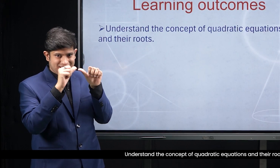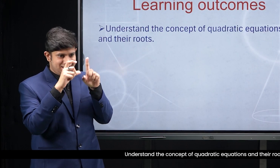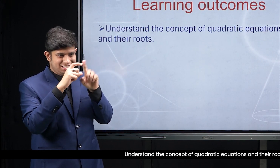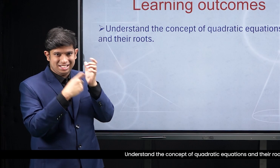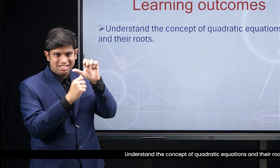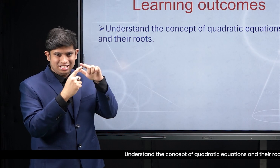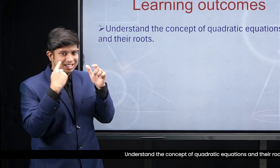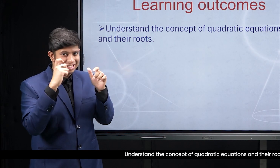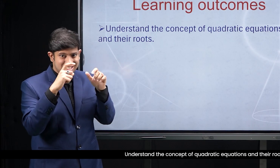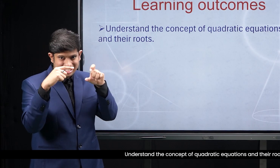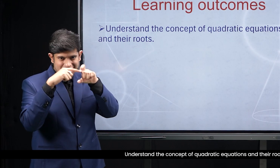their roots.